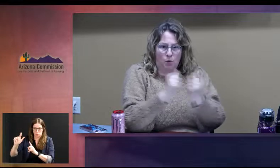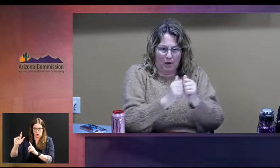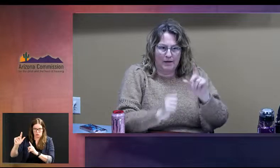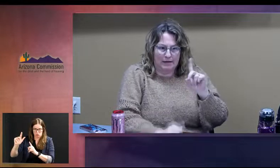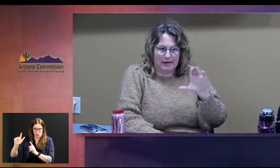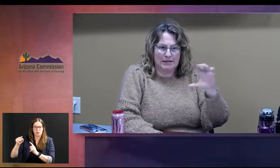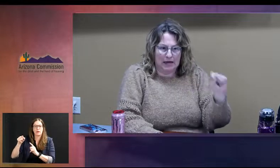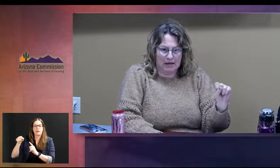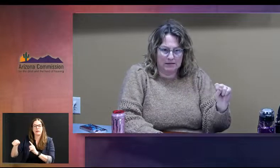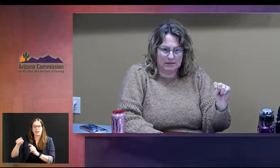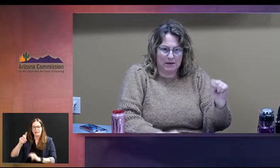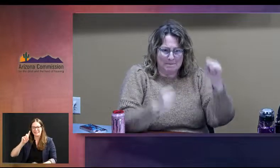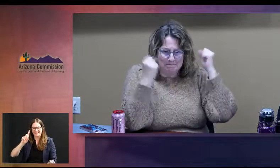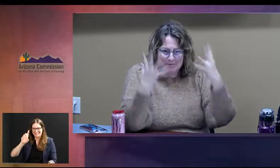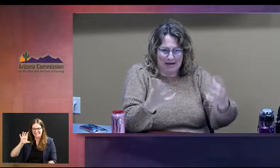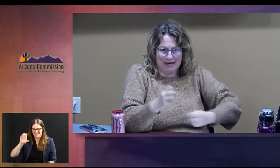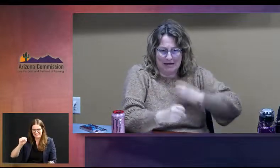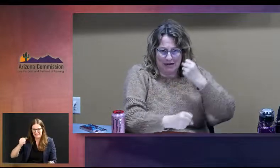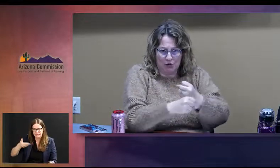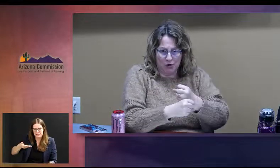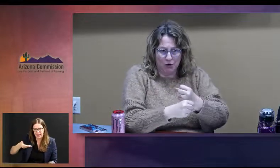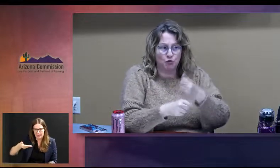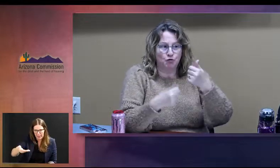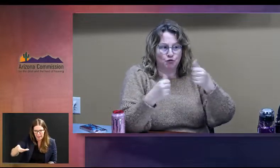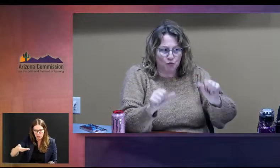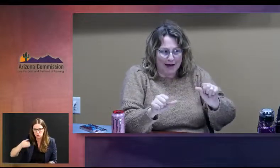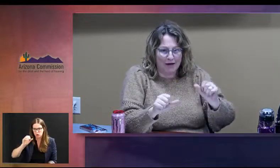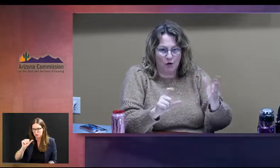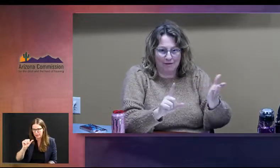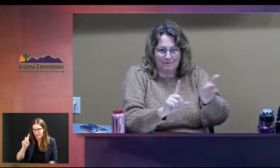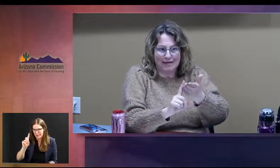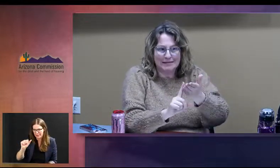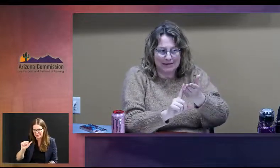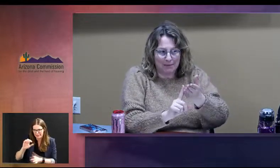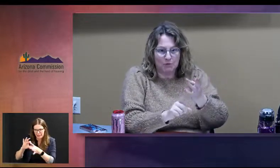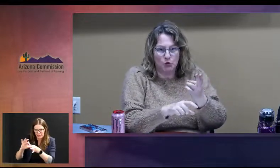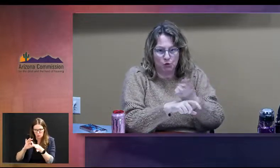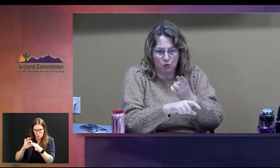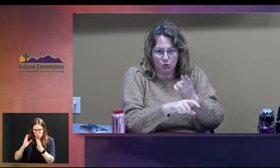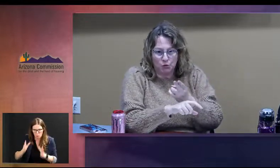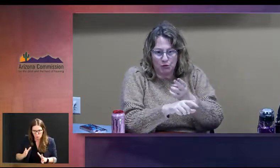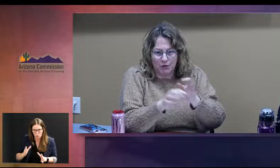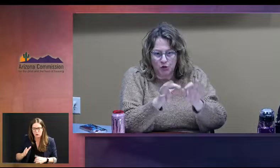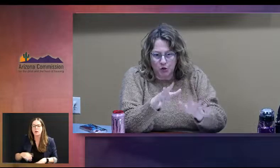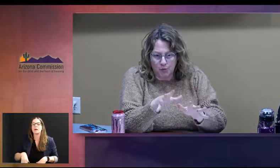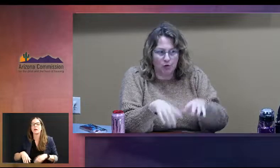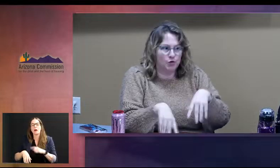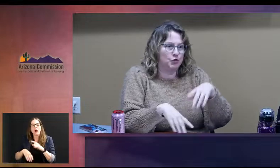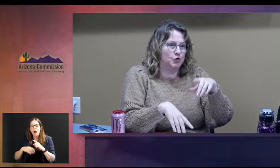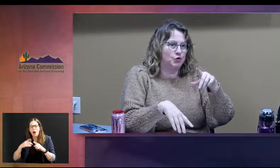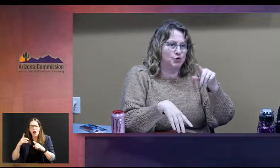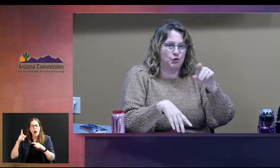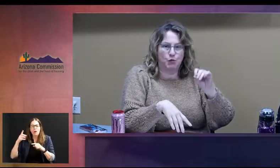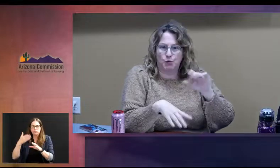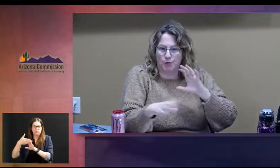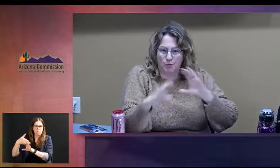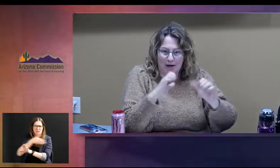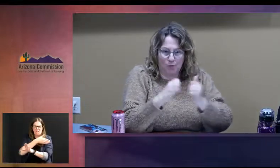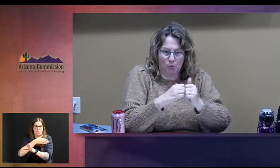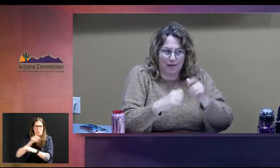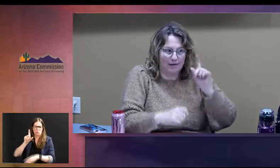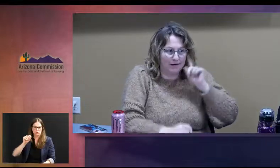ASCB has been working with DCS for many years prior to that for them to be able to